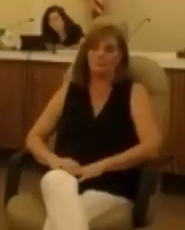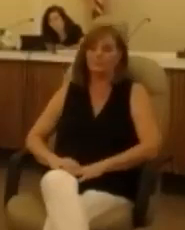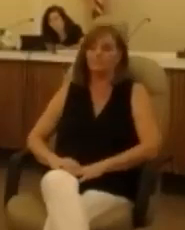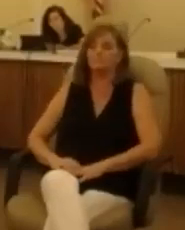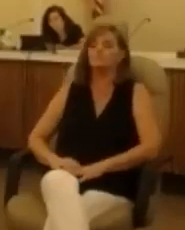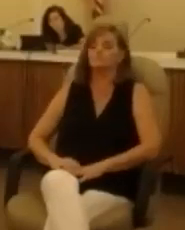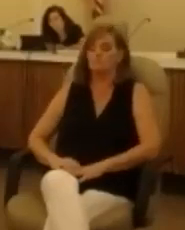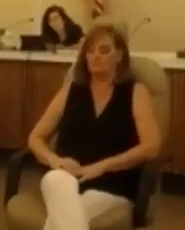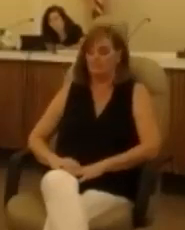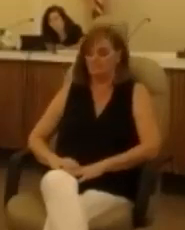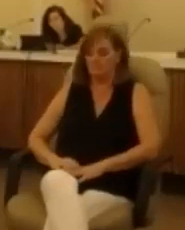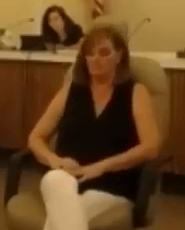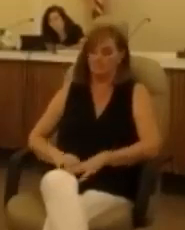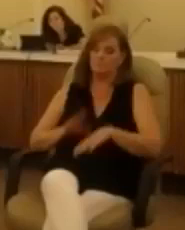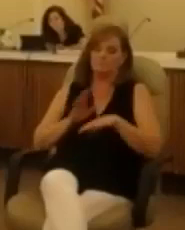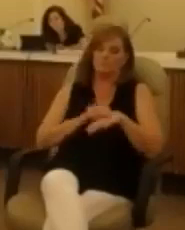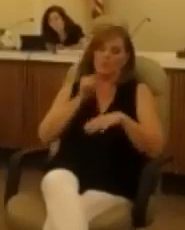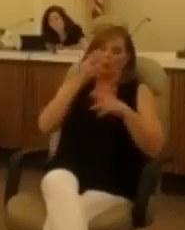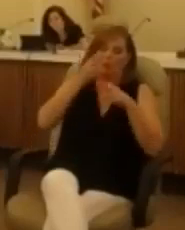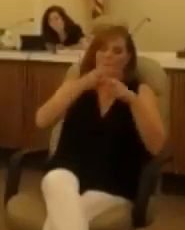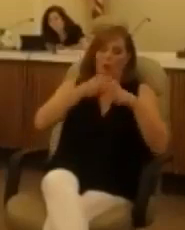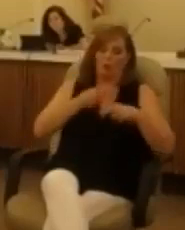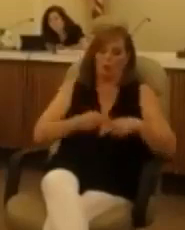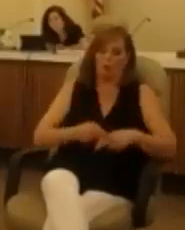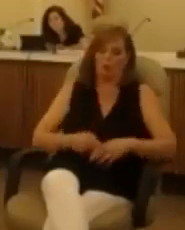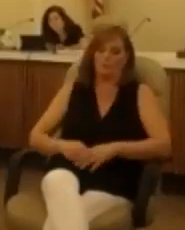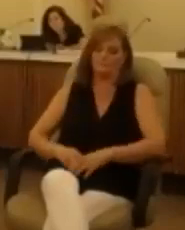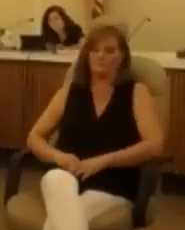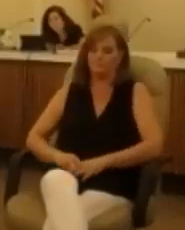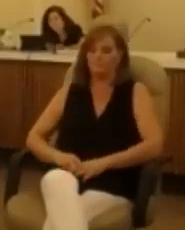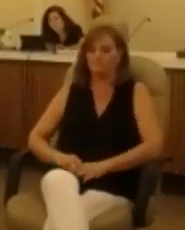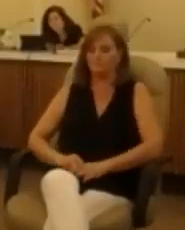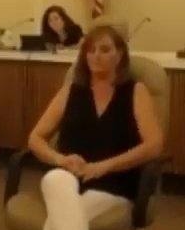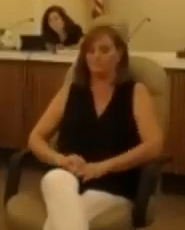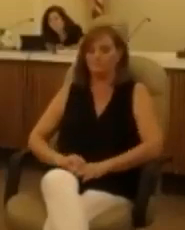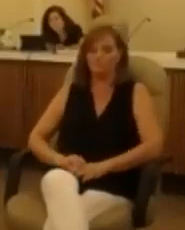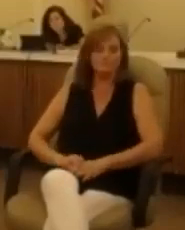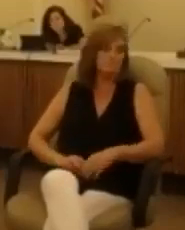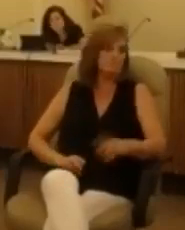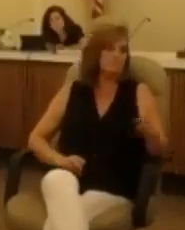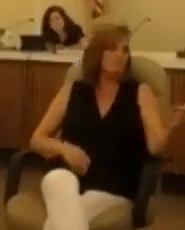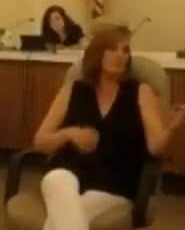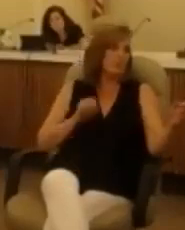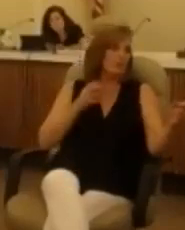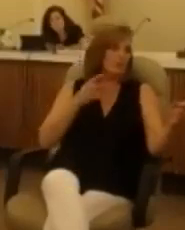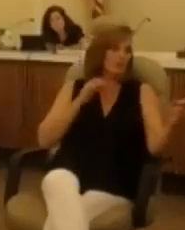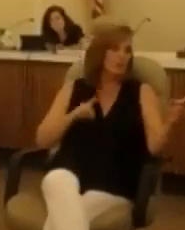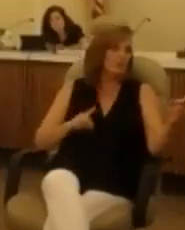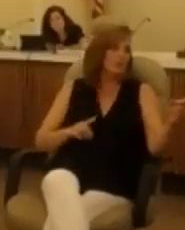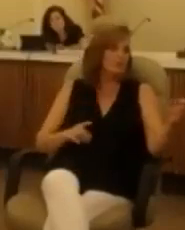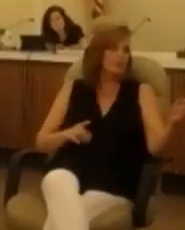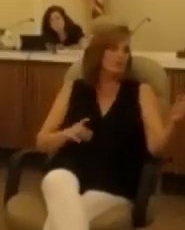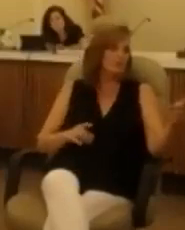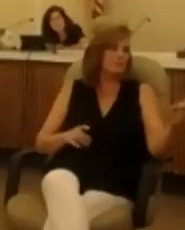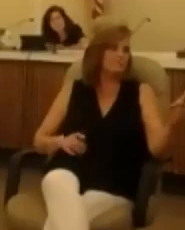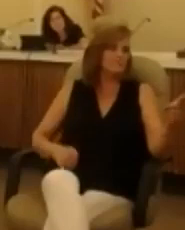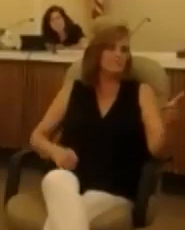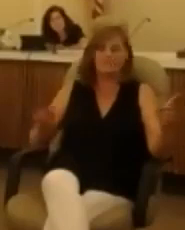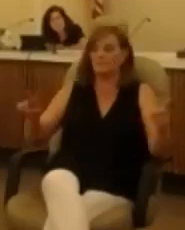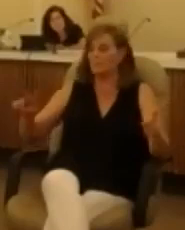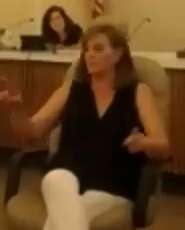Hearing none, please call the roll on the resolution as amended. Oh.